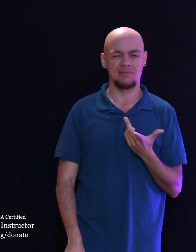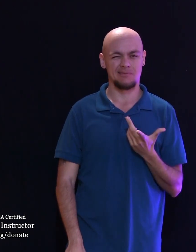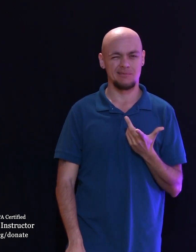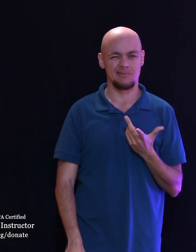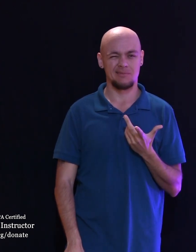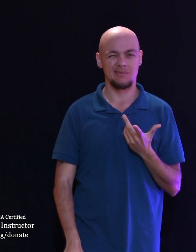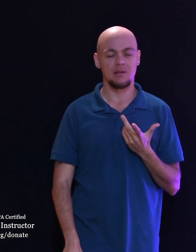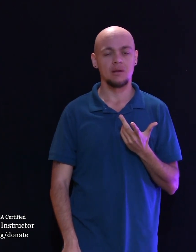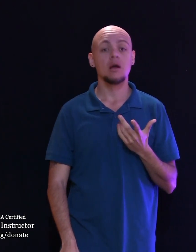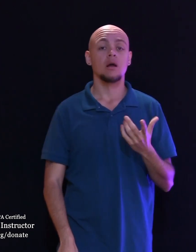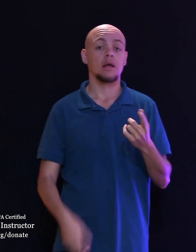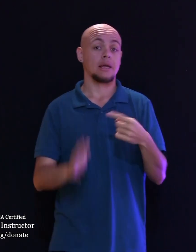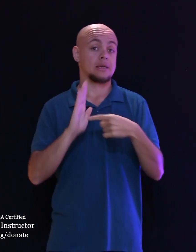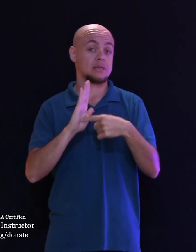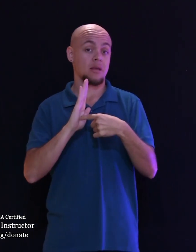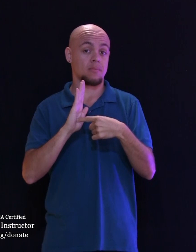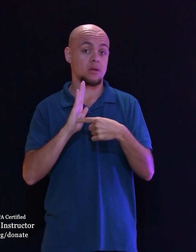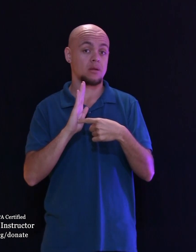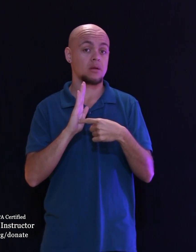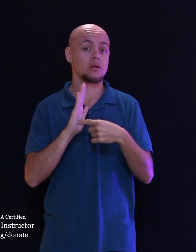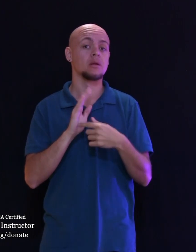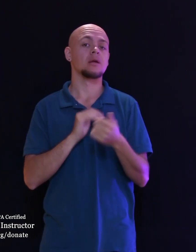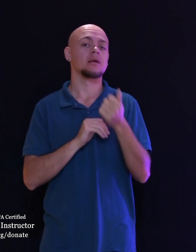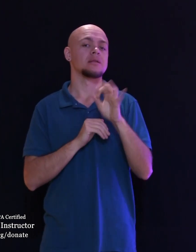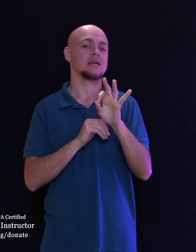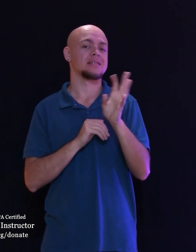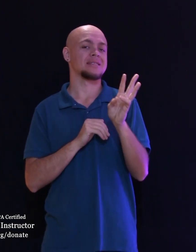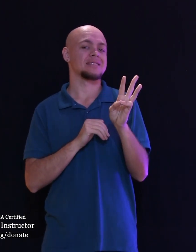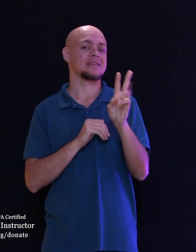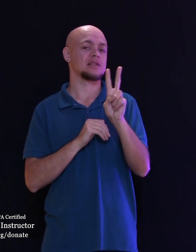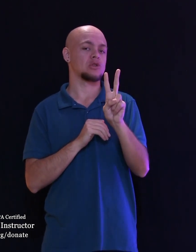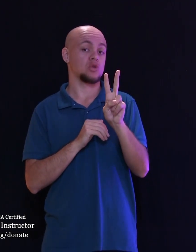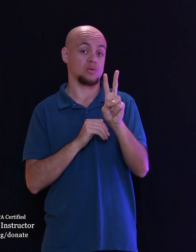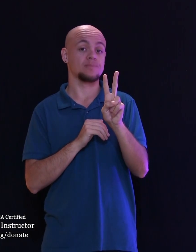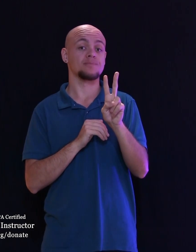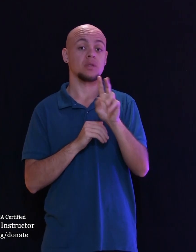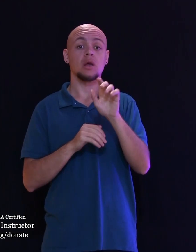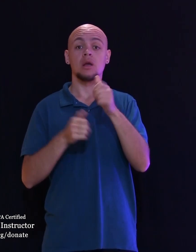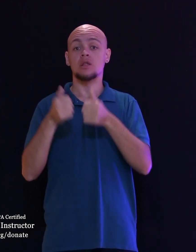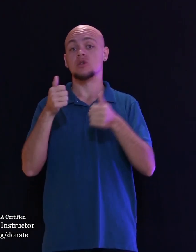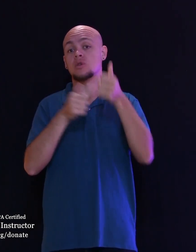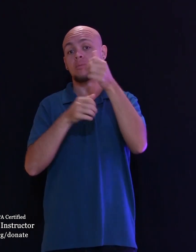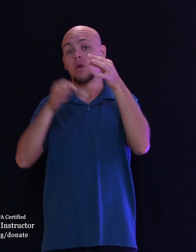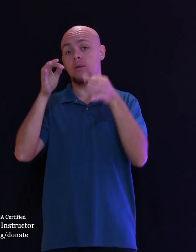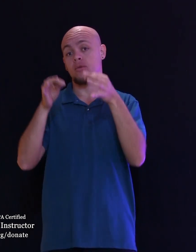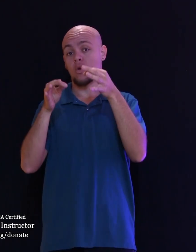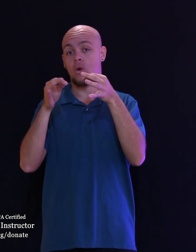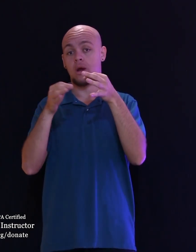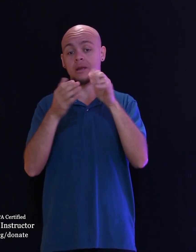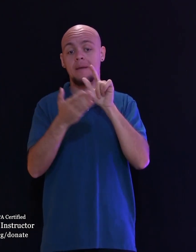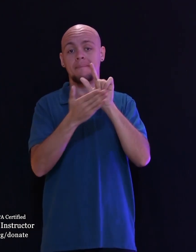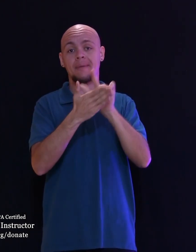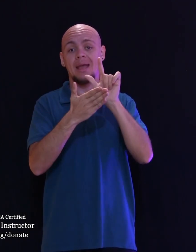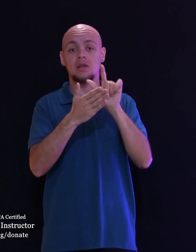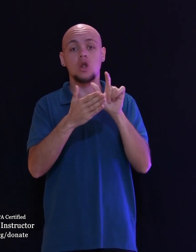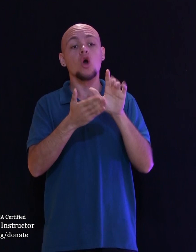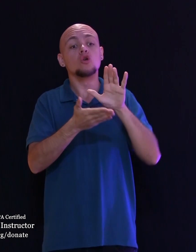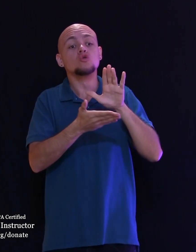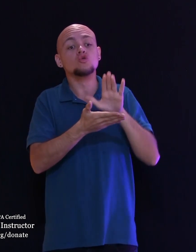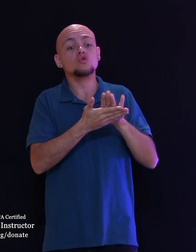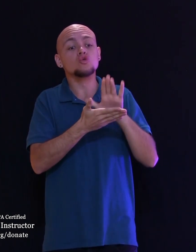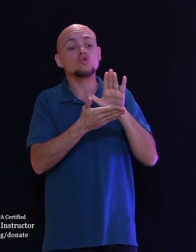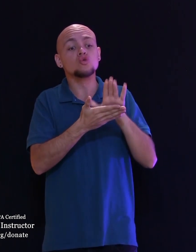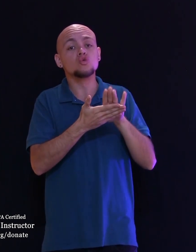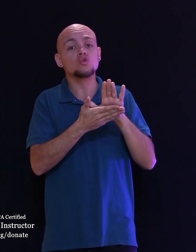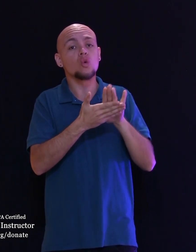One of the best examples we had happened in 1962. The U.S. Supreme Court banned school-sponsored prayer in